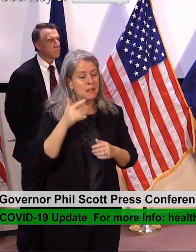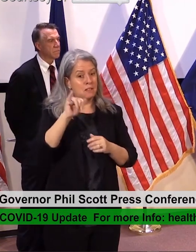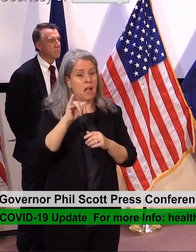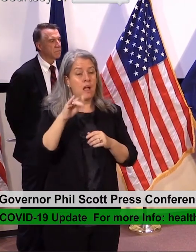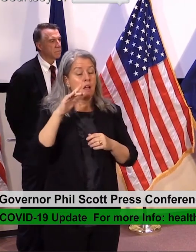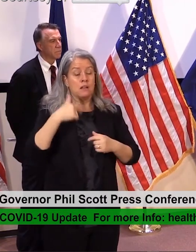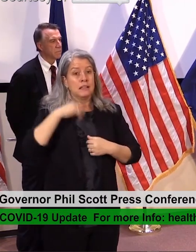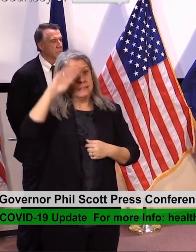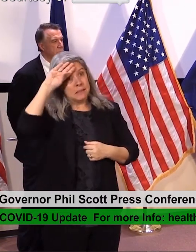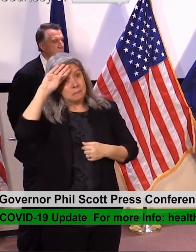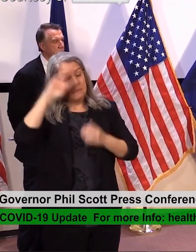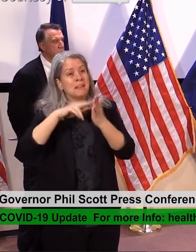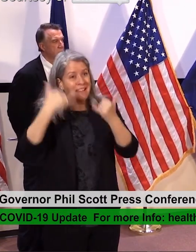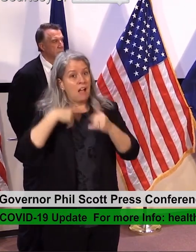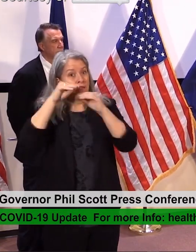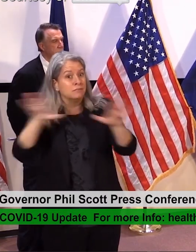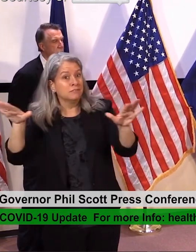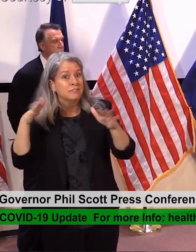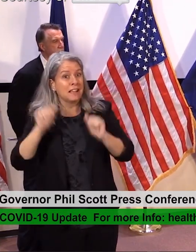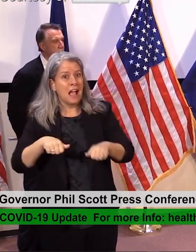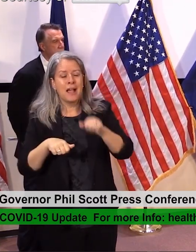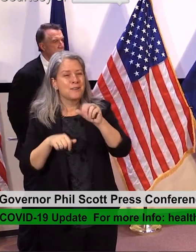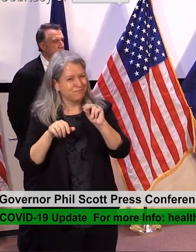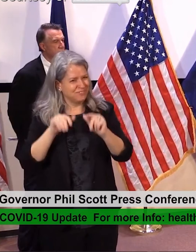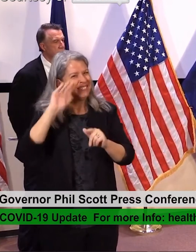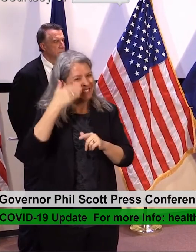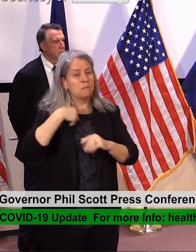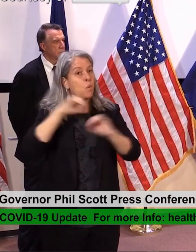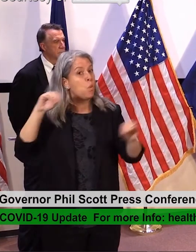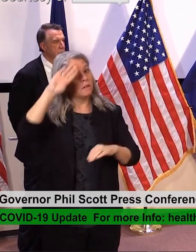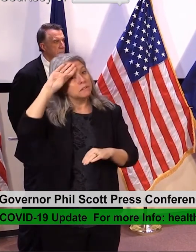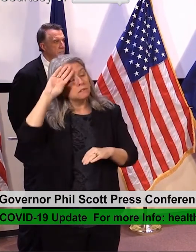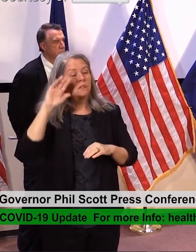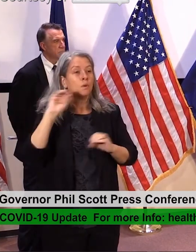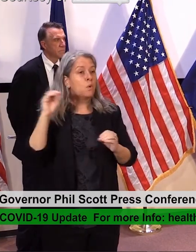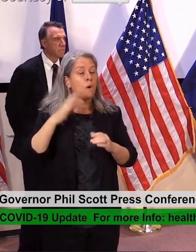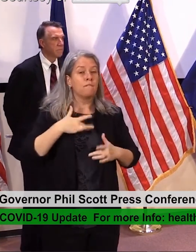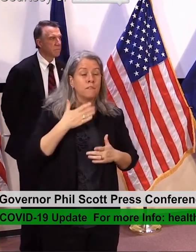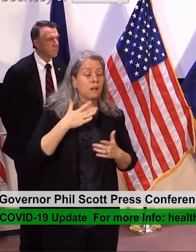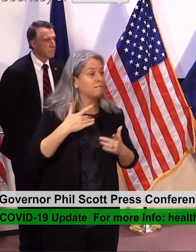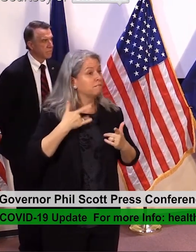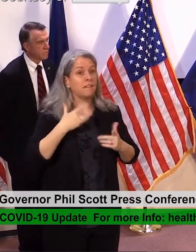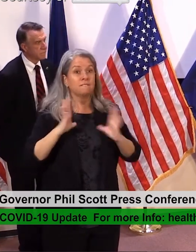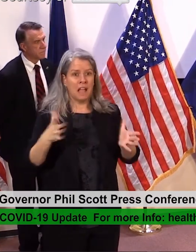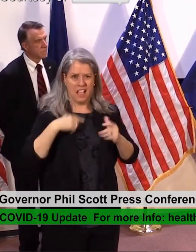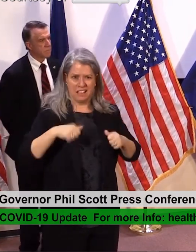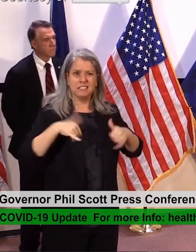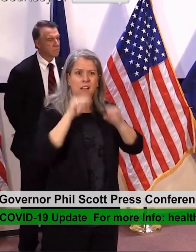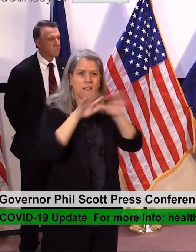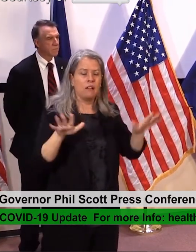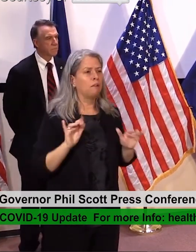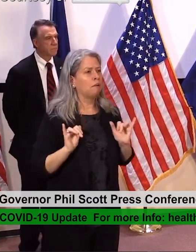48 hours prior to symptom onset. So wearing a face mask may help people from spreading